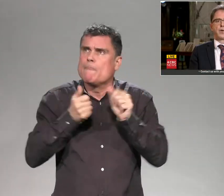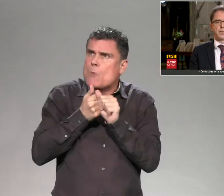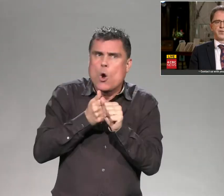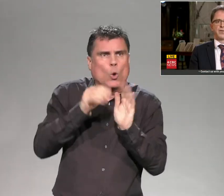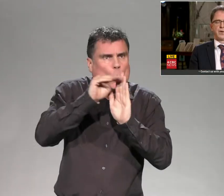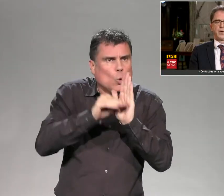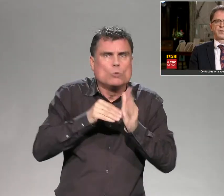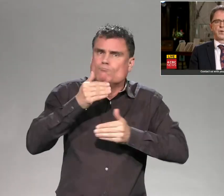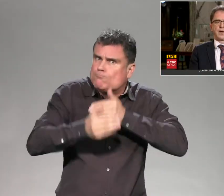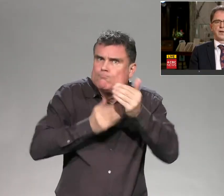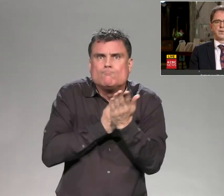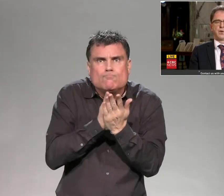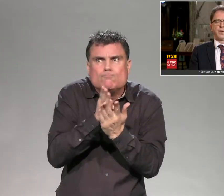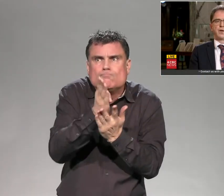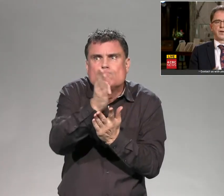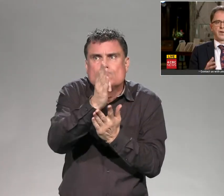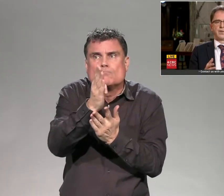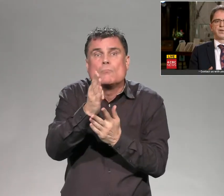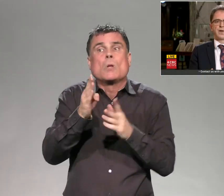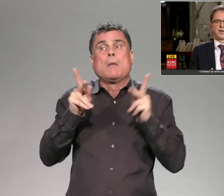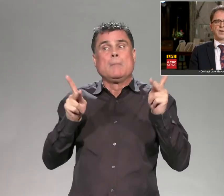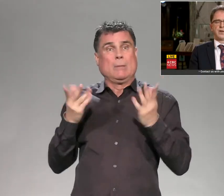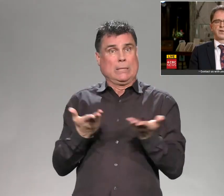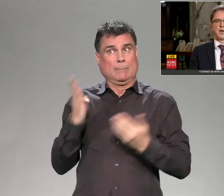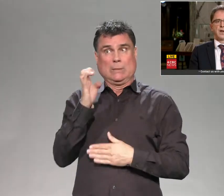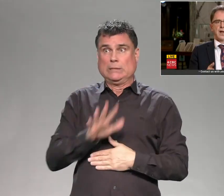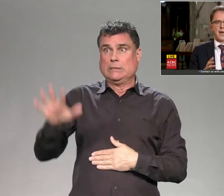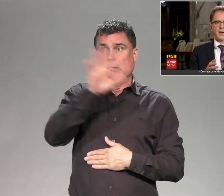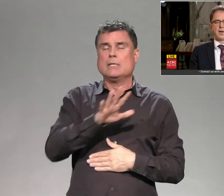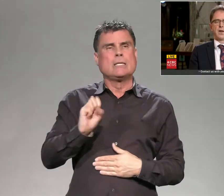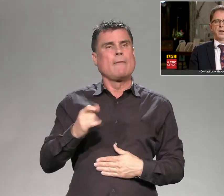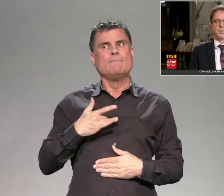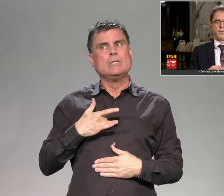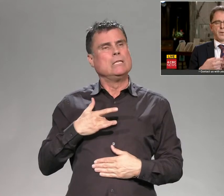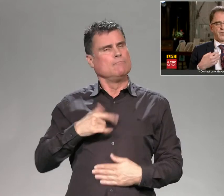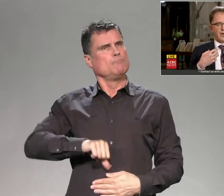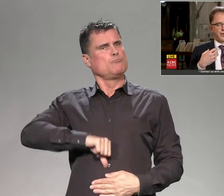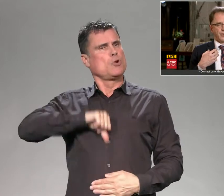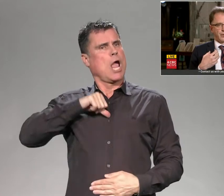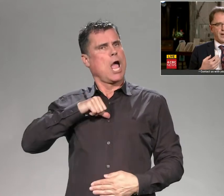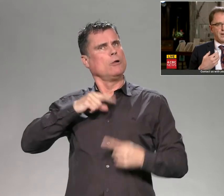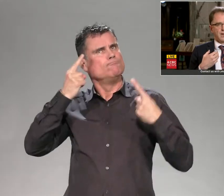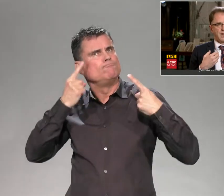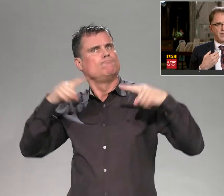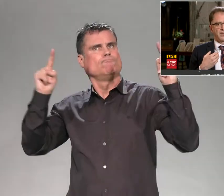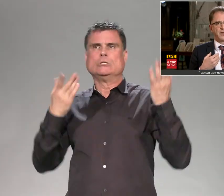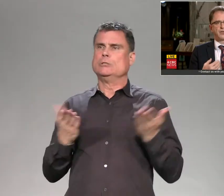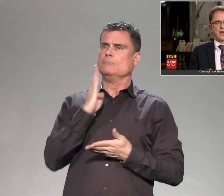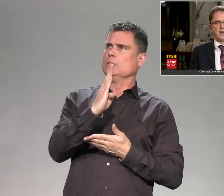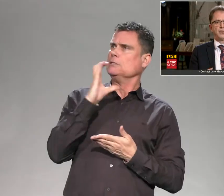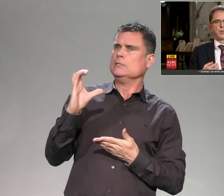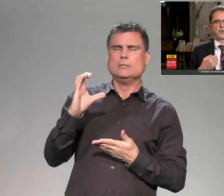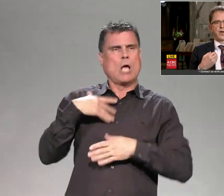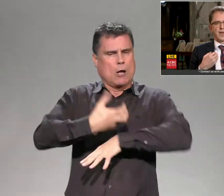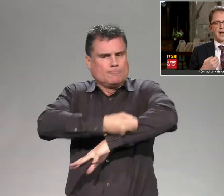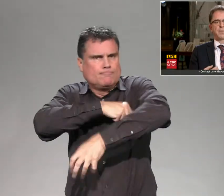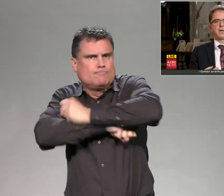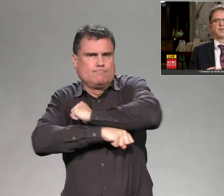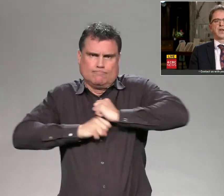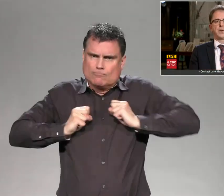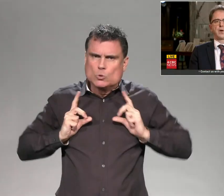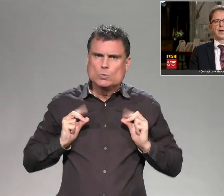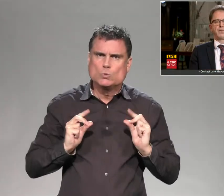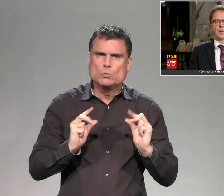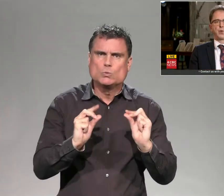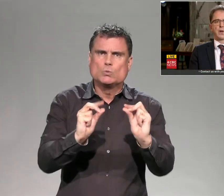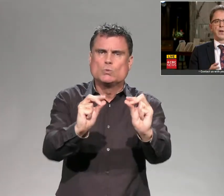An enormous effort is going into the delivery of these vaccines. And Professor is right, these things can change. We saw that happen